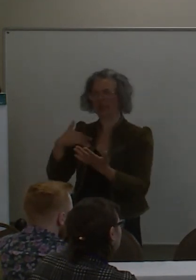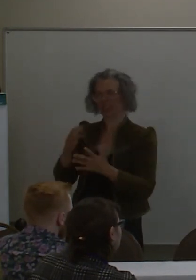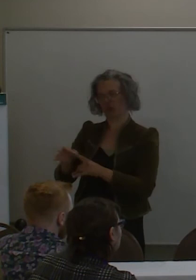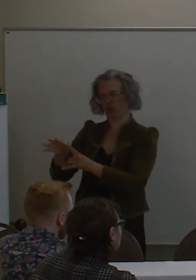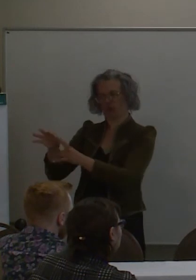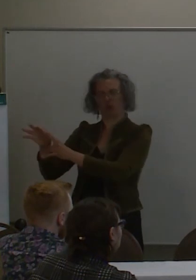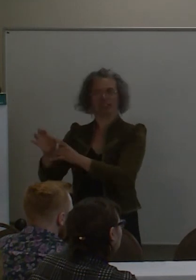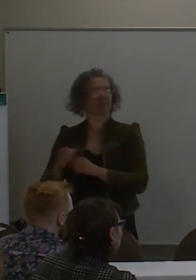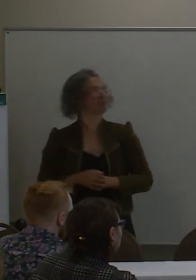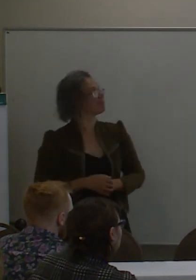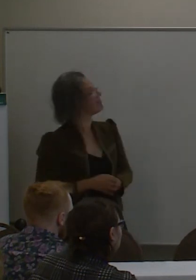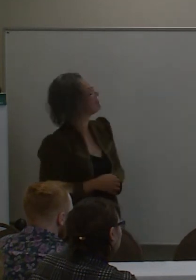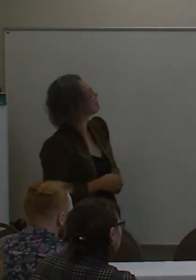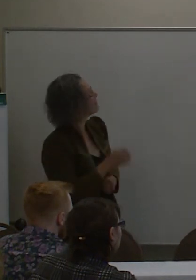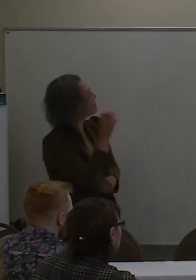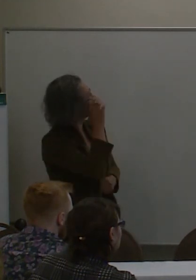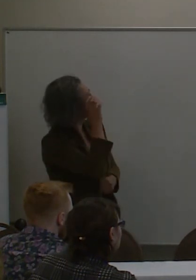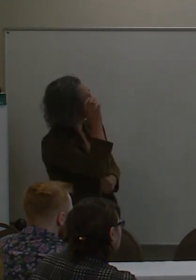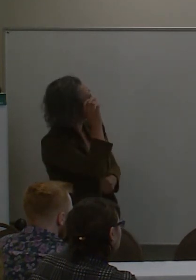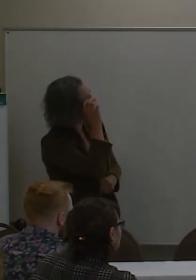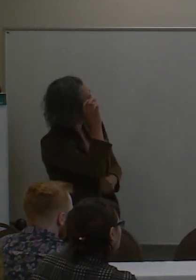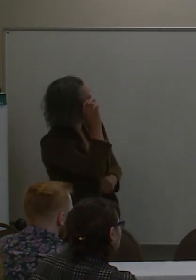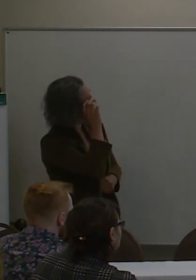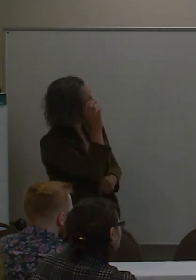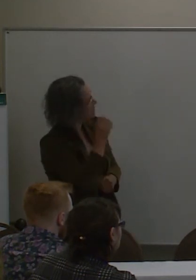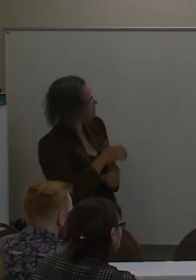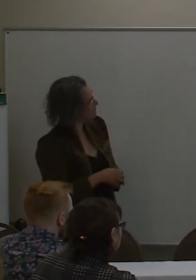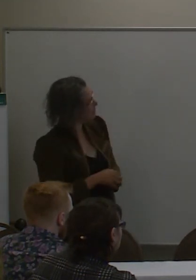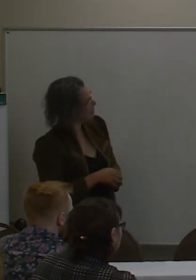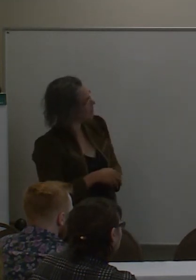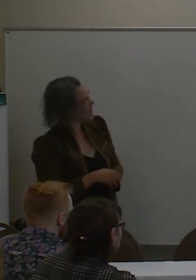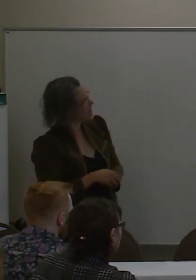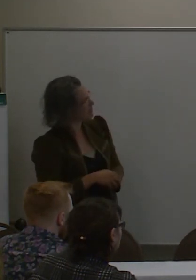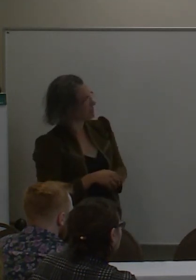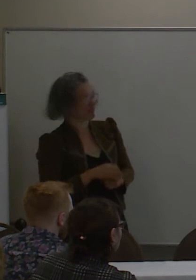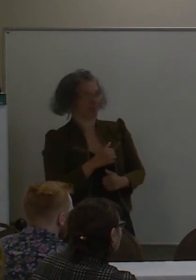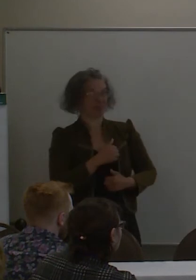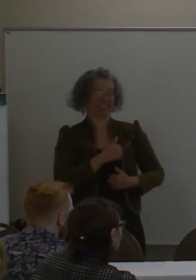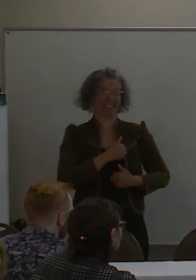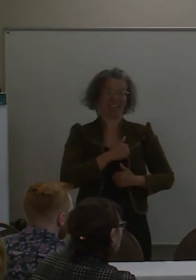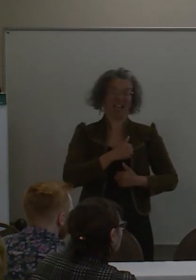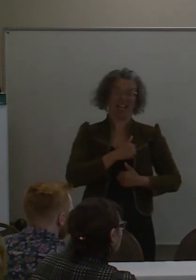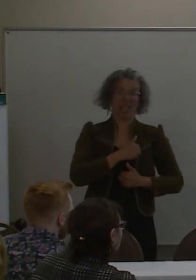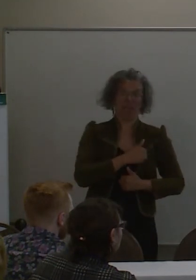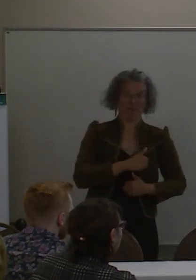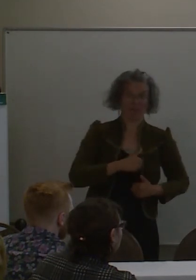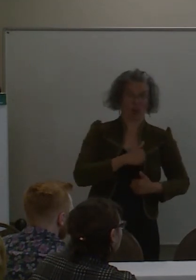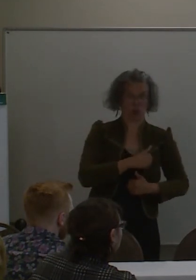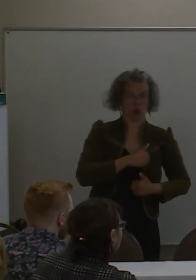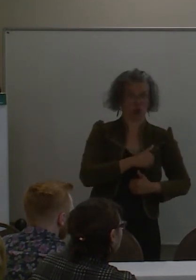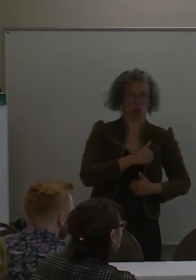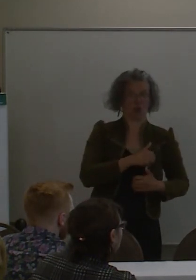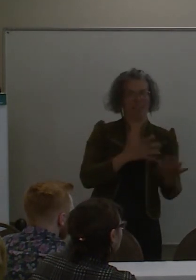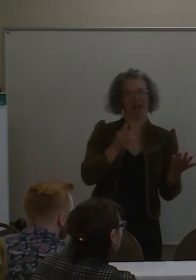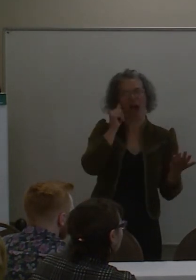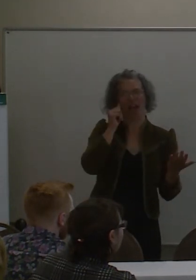Yeah, so there's risks with it. Beware. In this case, the emotional factor. This is actually ours. I know there are